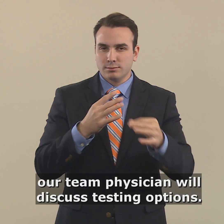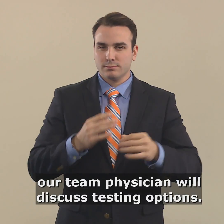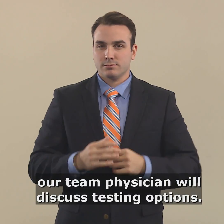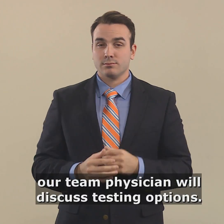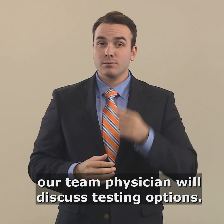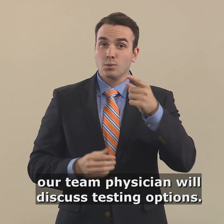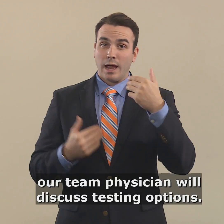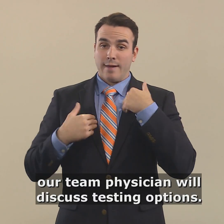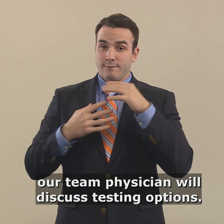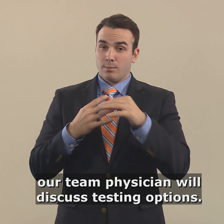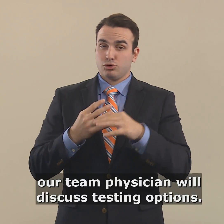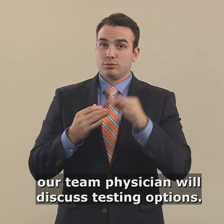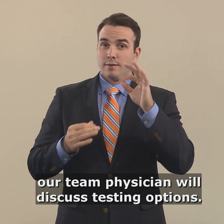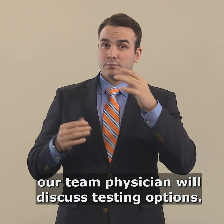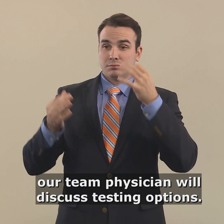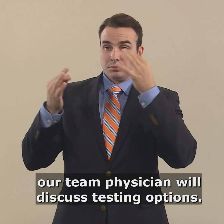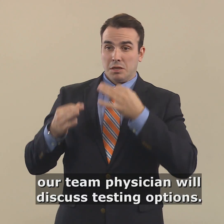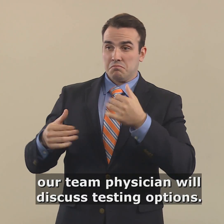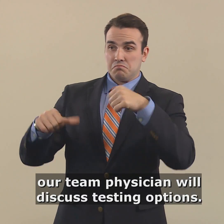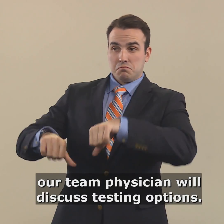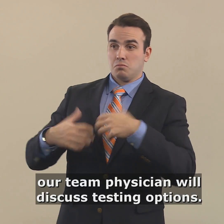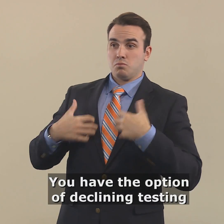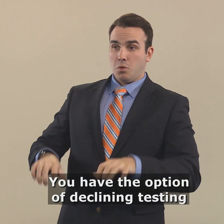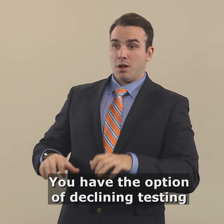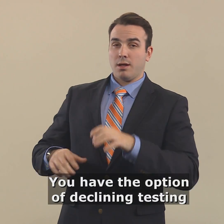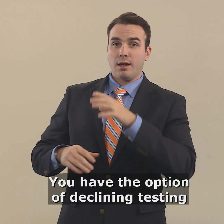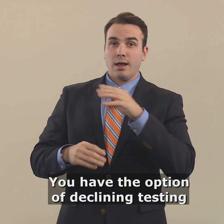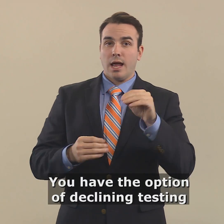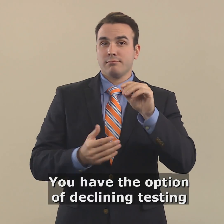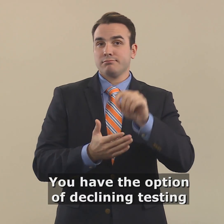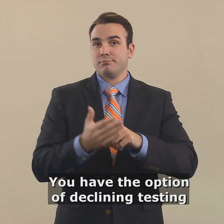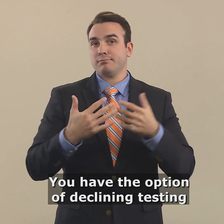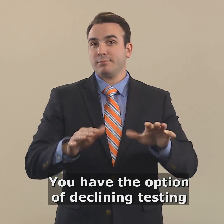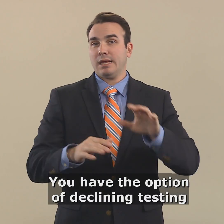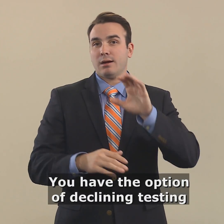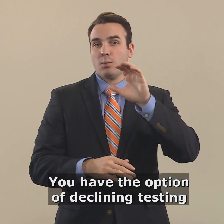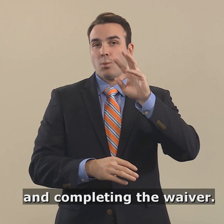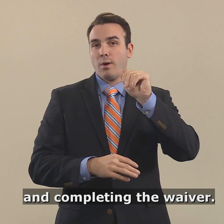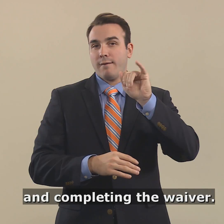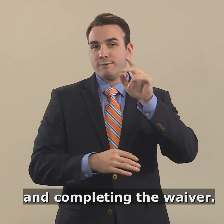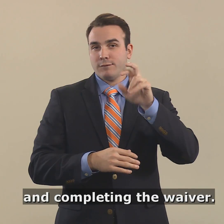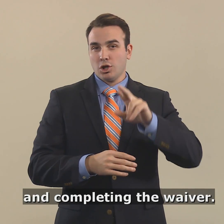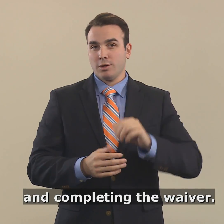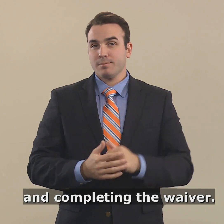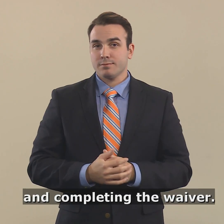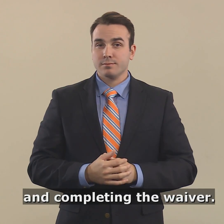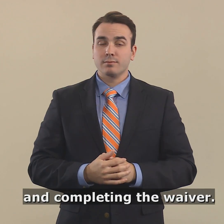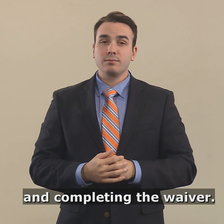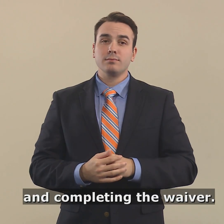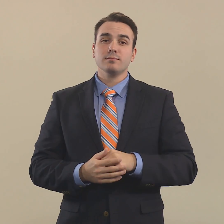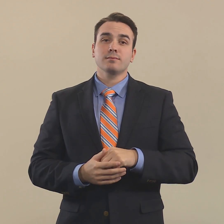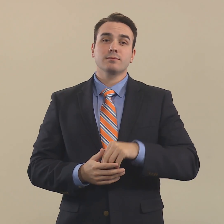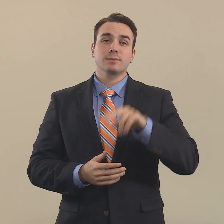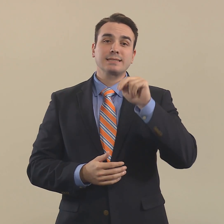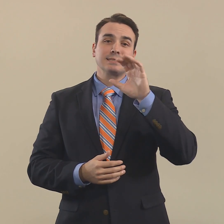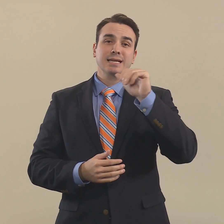testing options. You have the option of declining testing and completing the waiver.